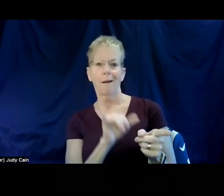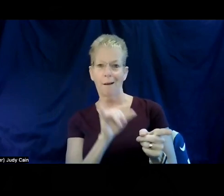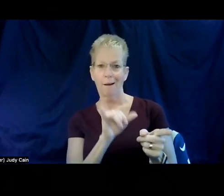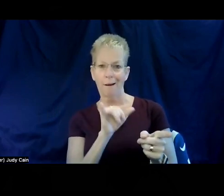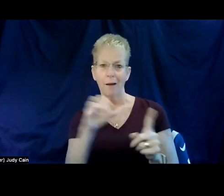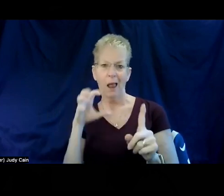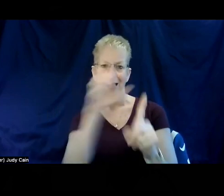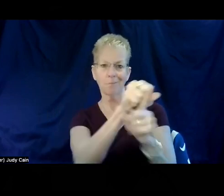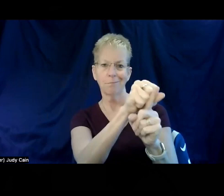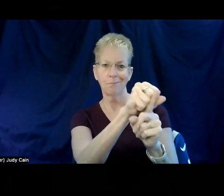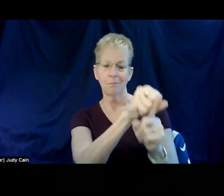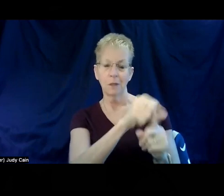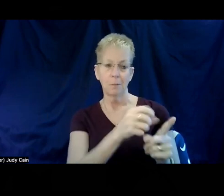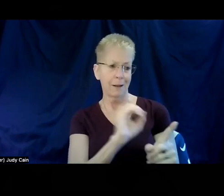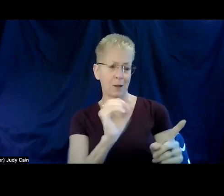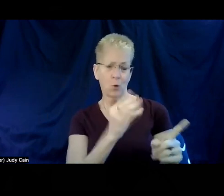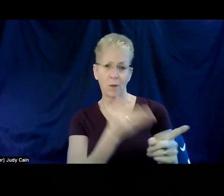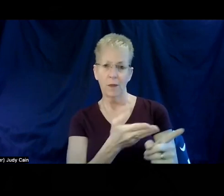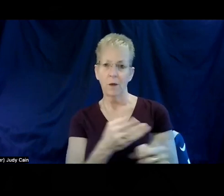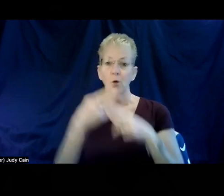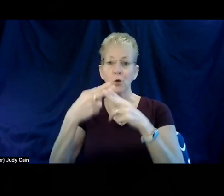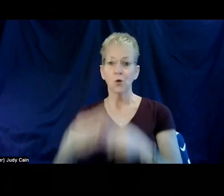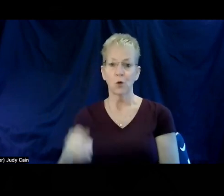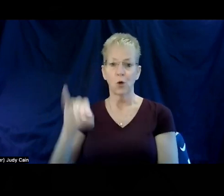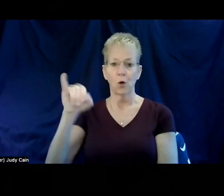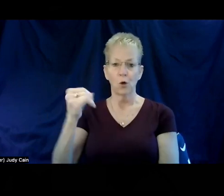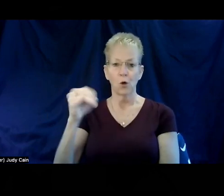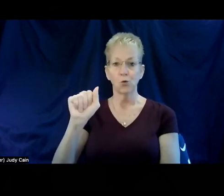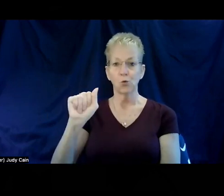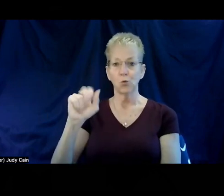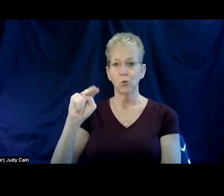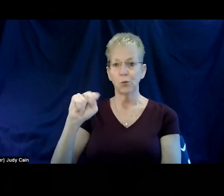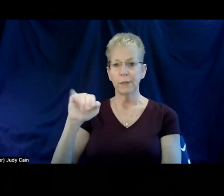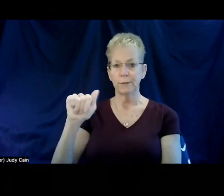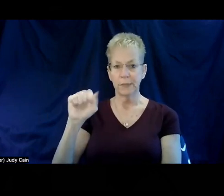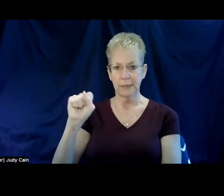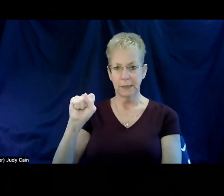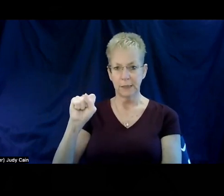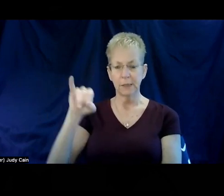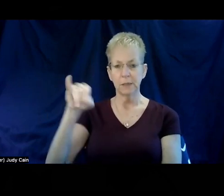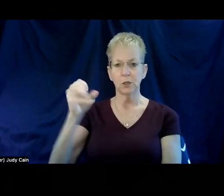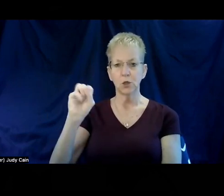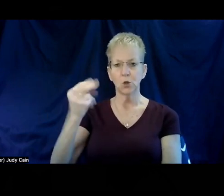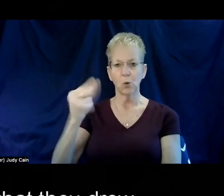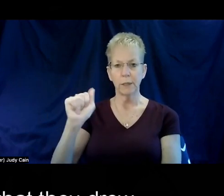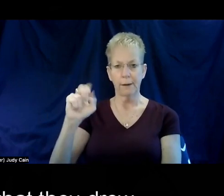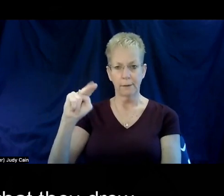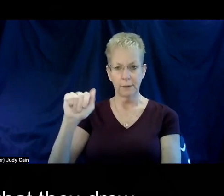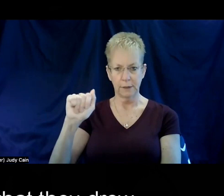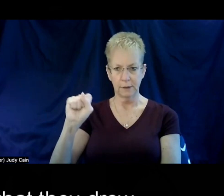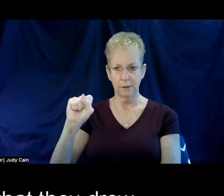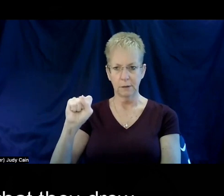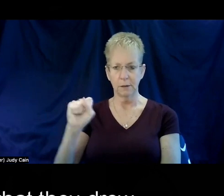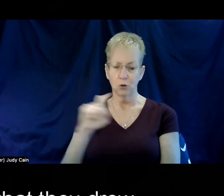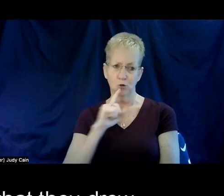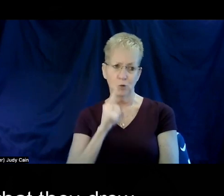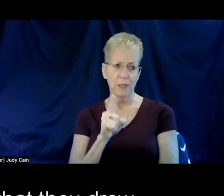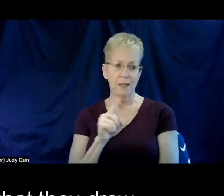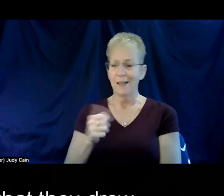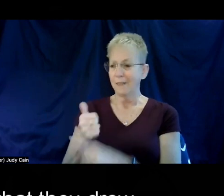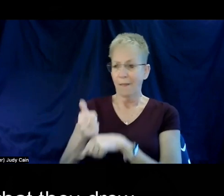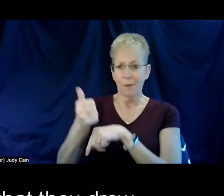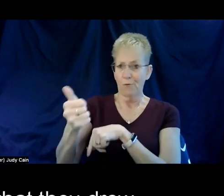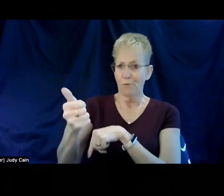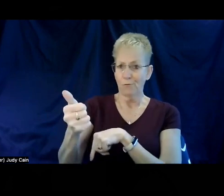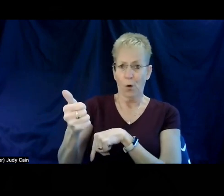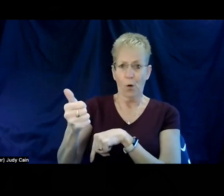them. They were called Jonahs by the rest of the crew. And I mean, it wasn't their fault that they drew